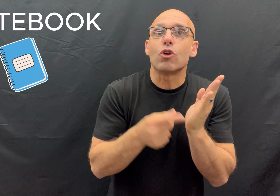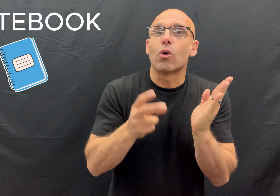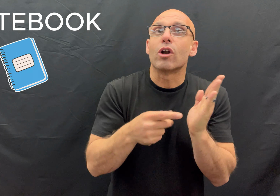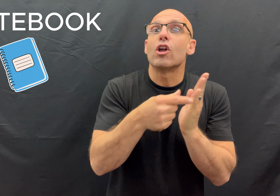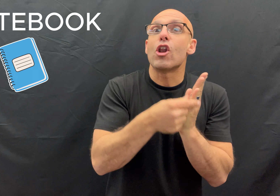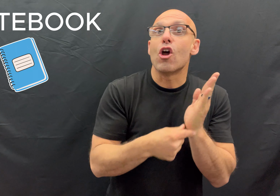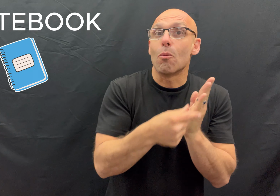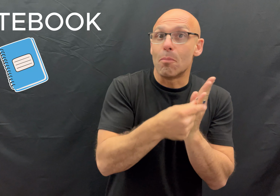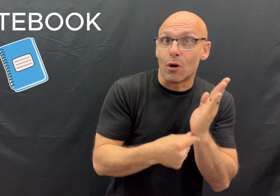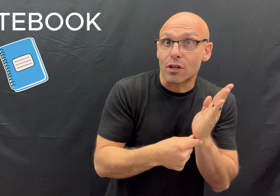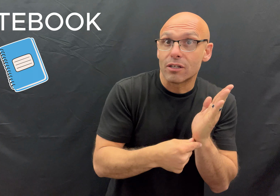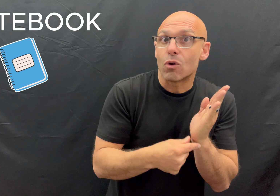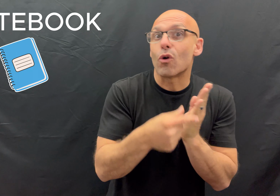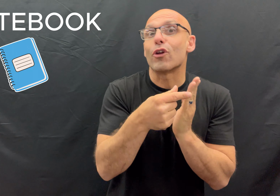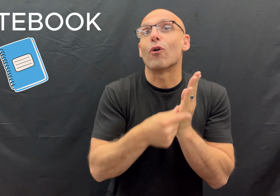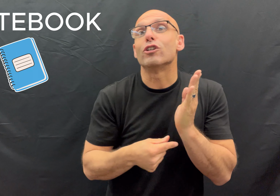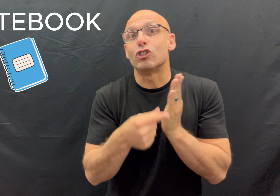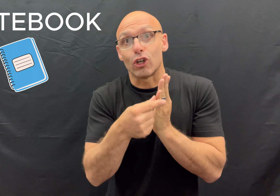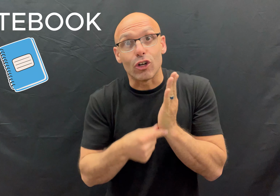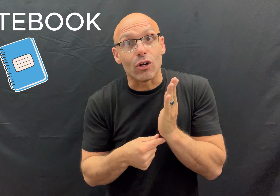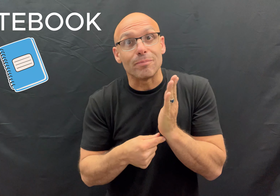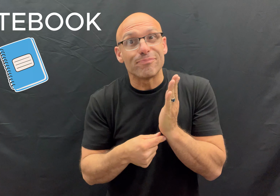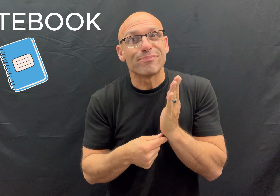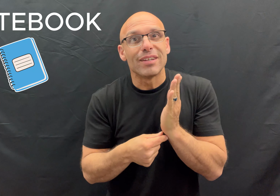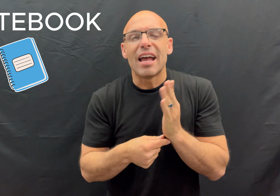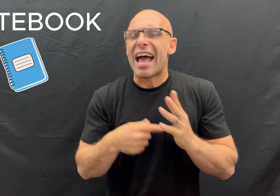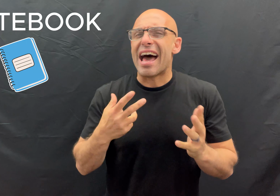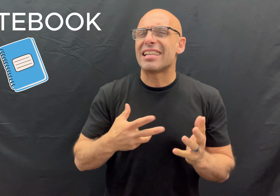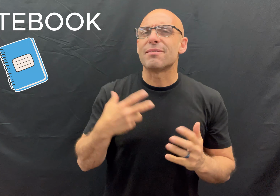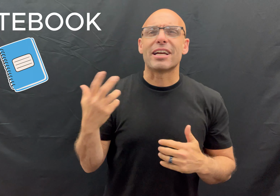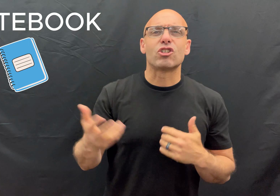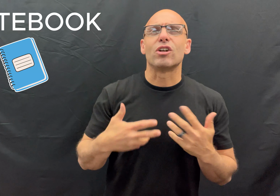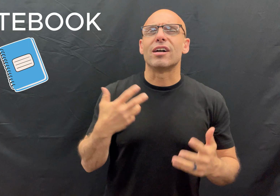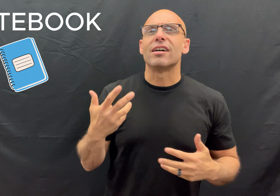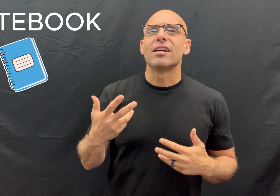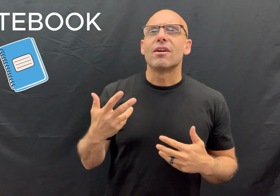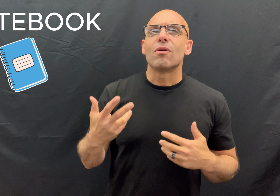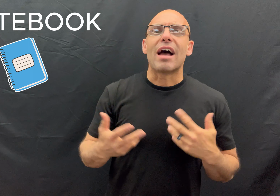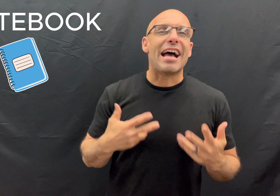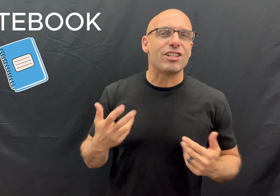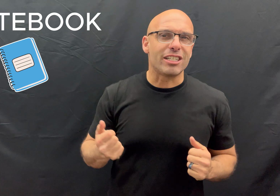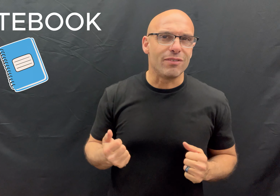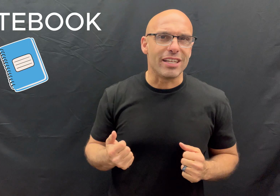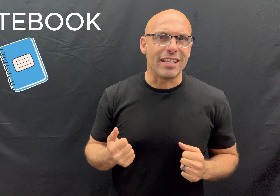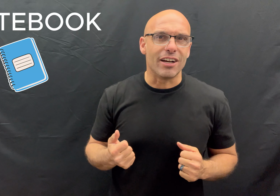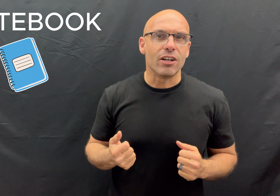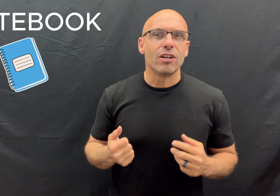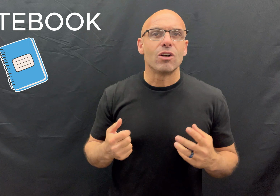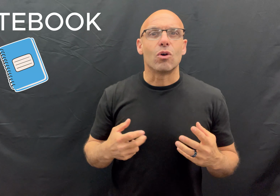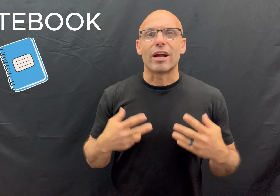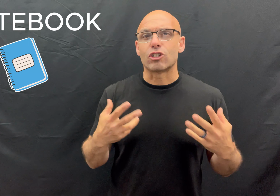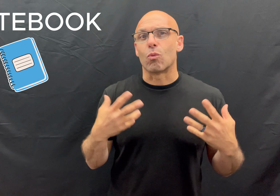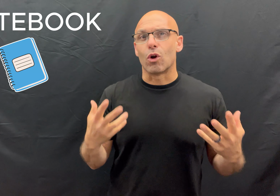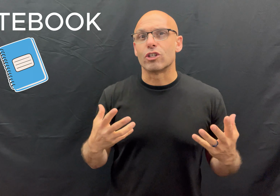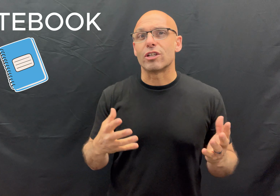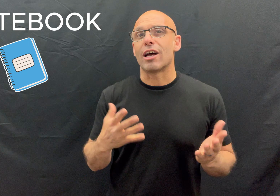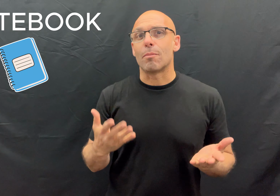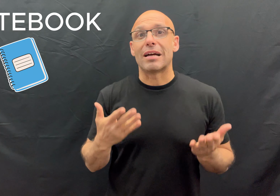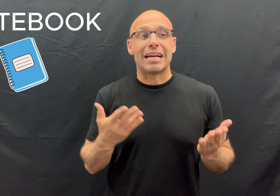your notebook or your journal. Add some extra adjectives in there or extra words to help